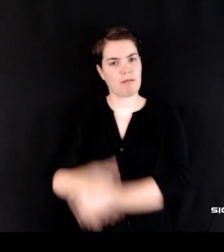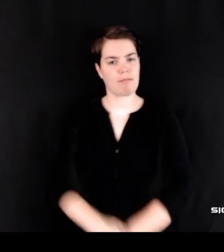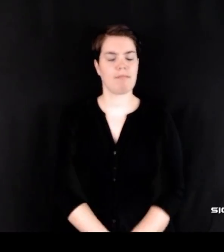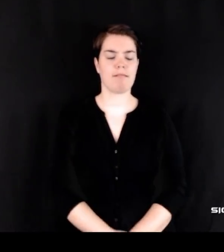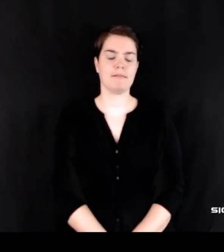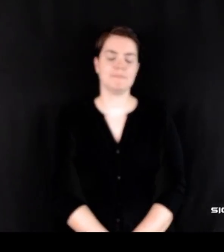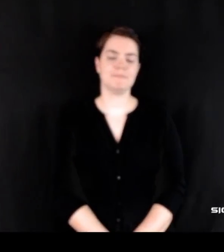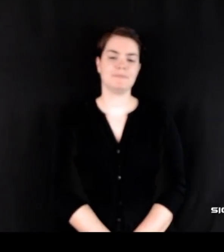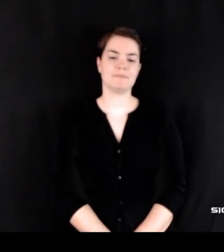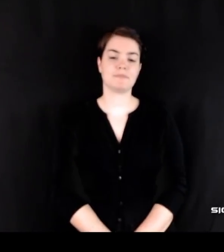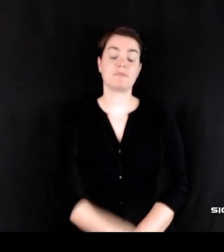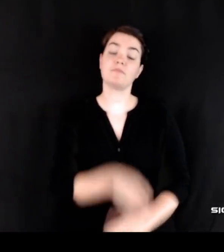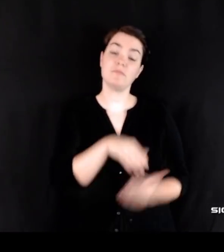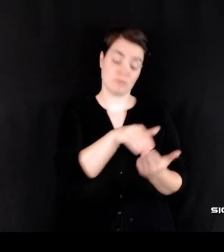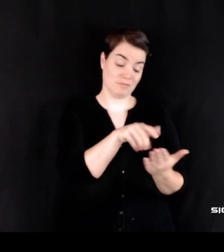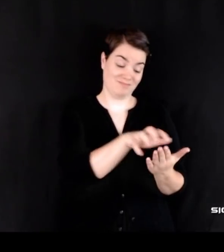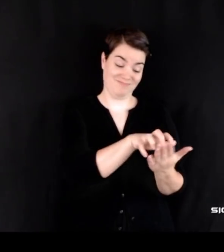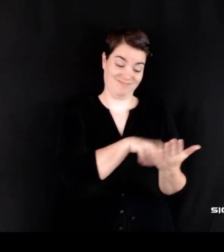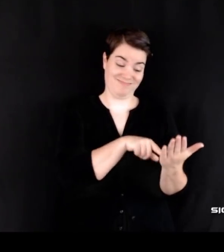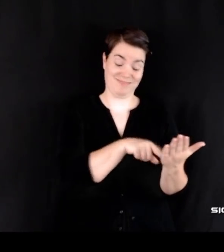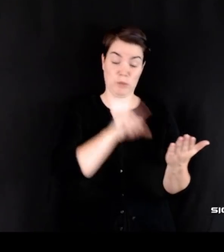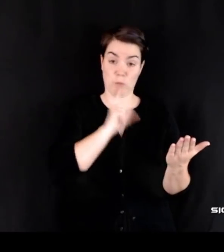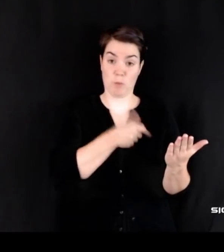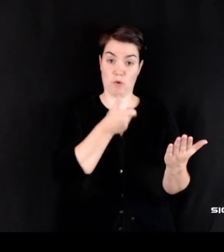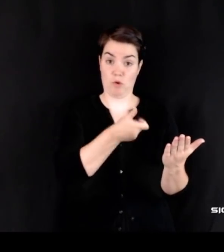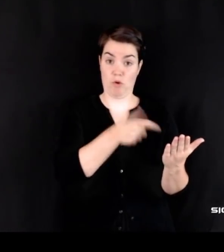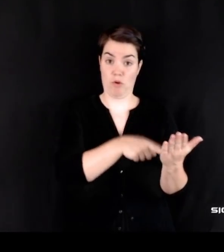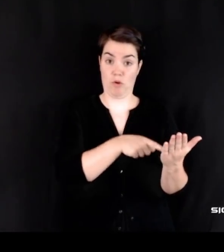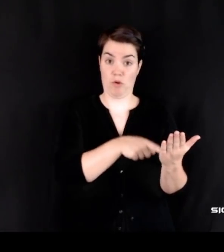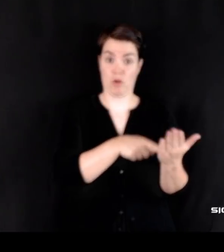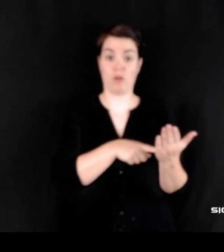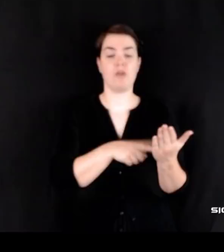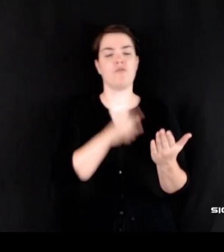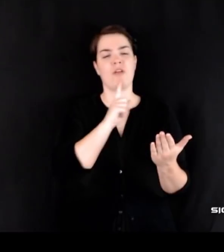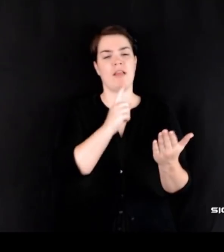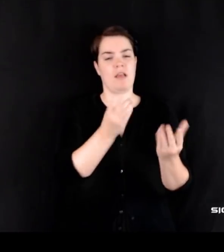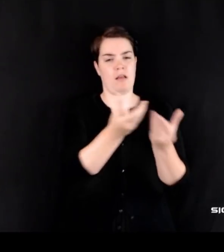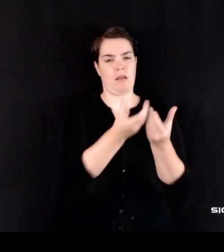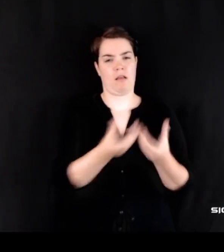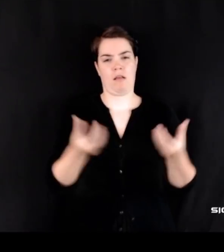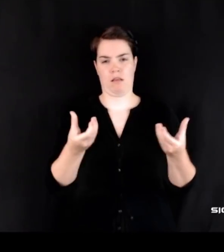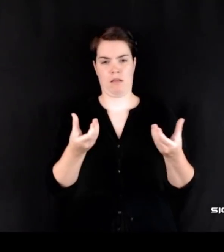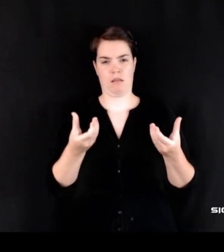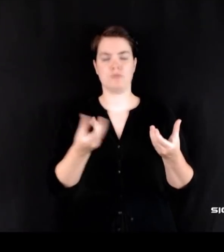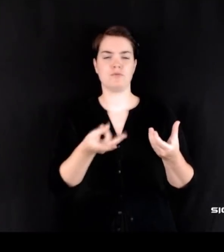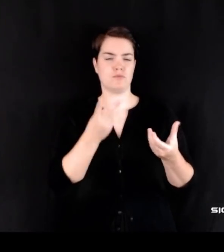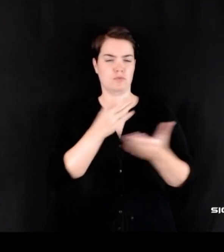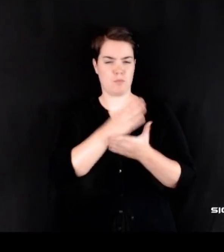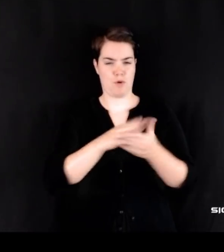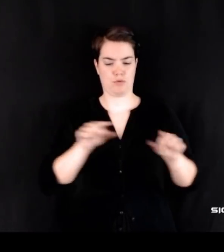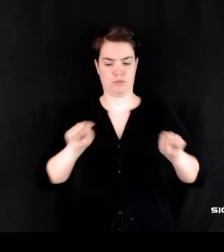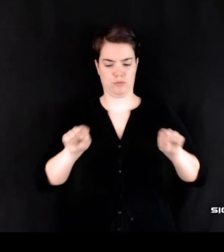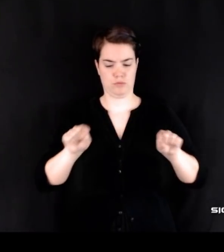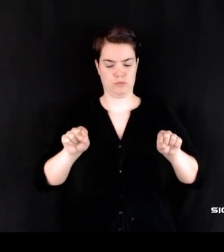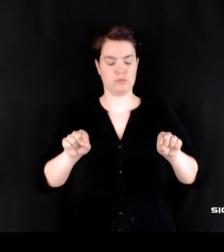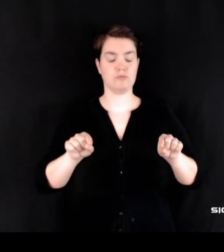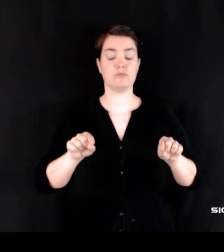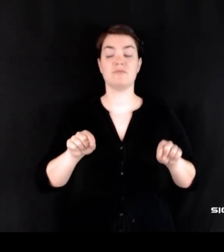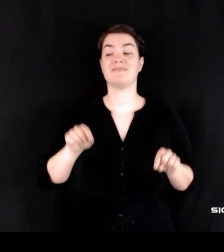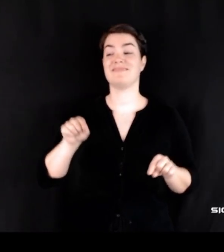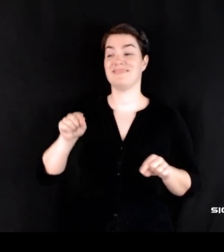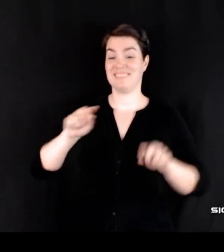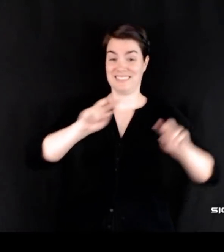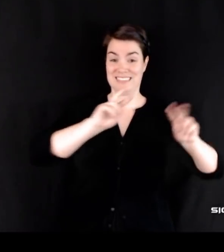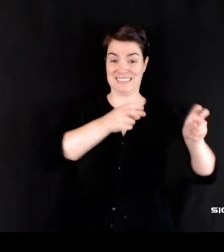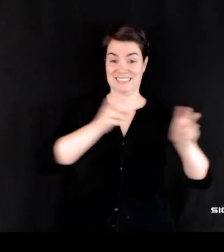Let me say a word about the report. The report has two parts, addressing the two main issues we were asked